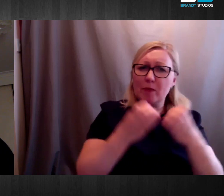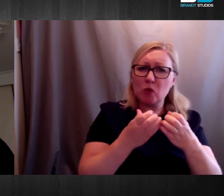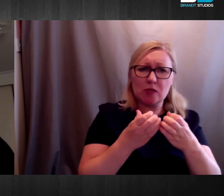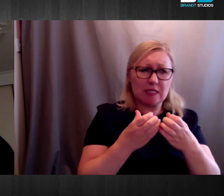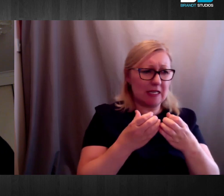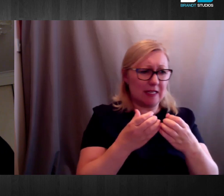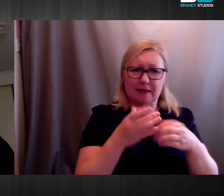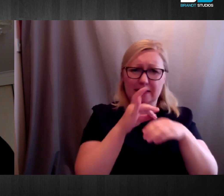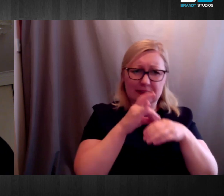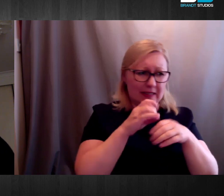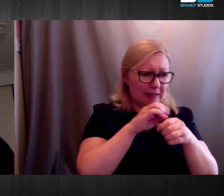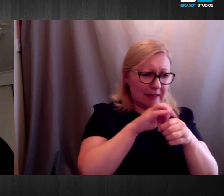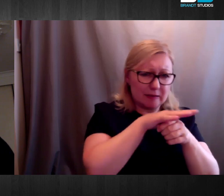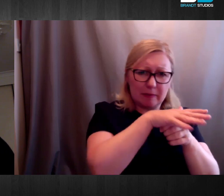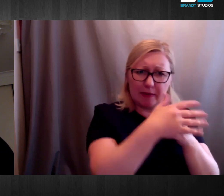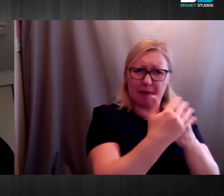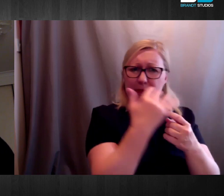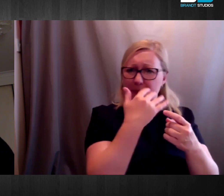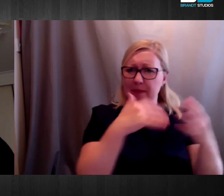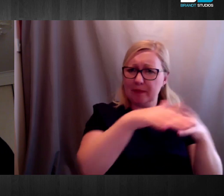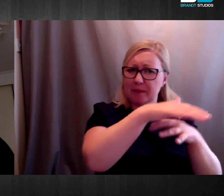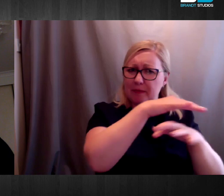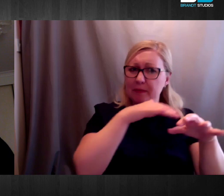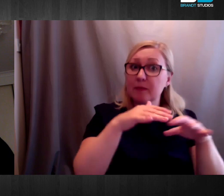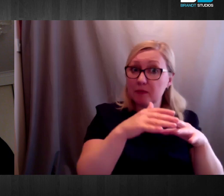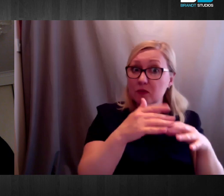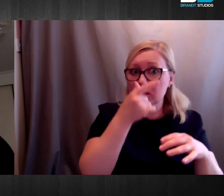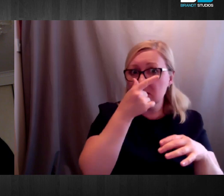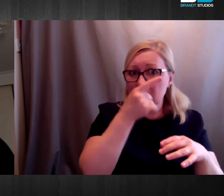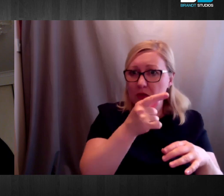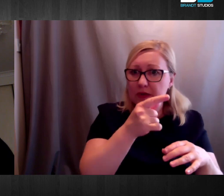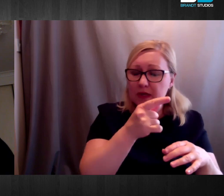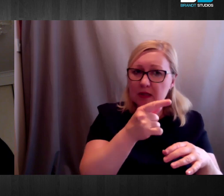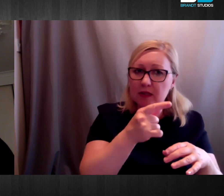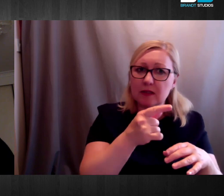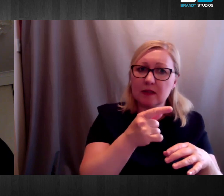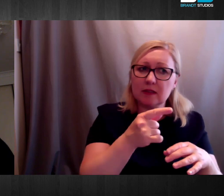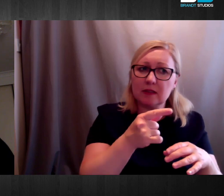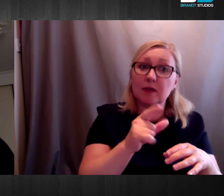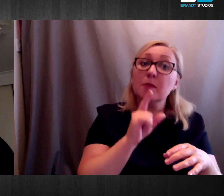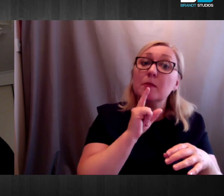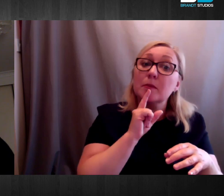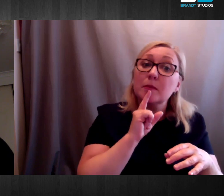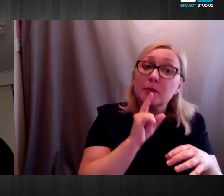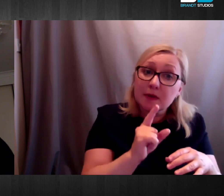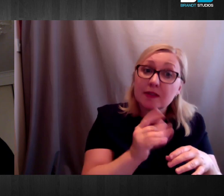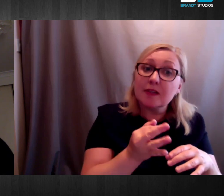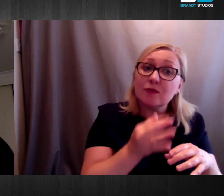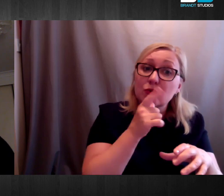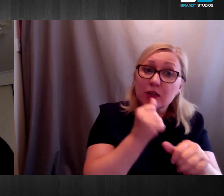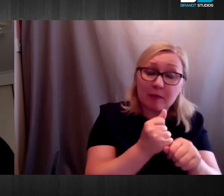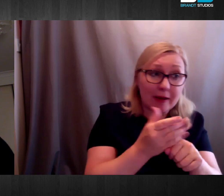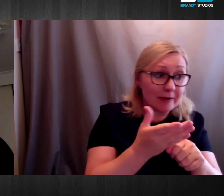for that. But I have to say, as far as consumer and community involvement goes, at the